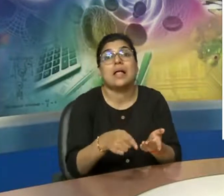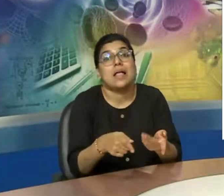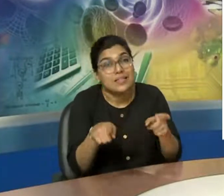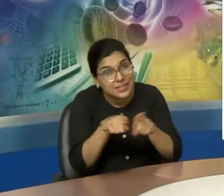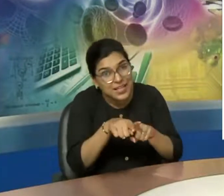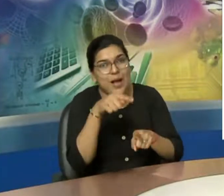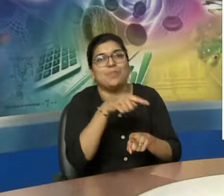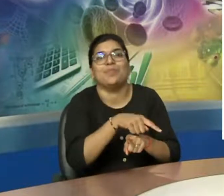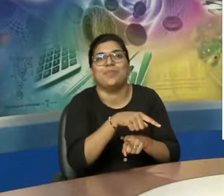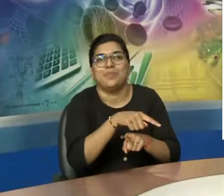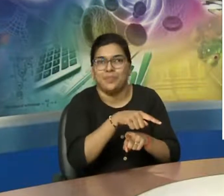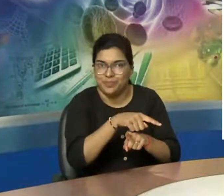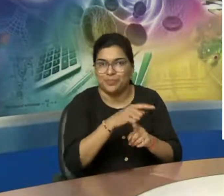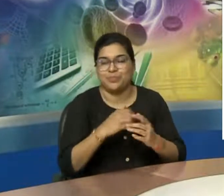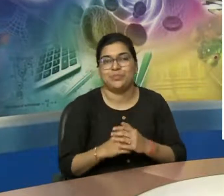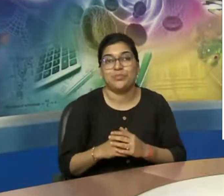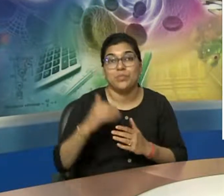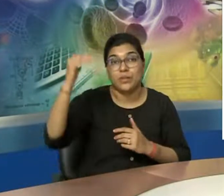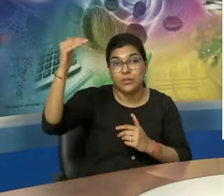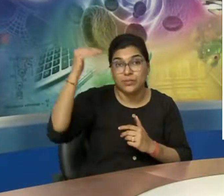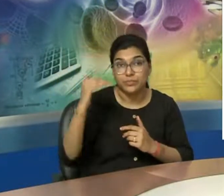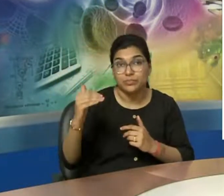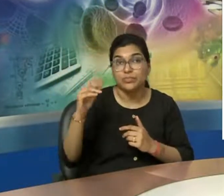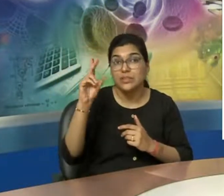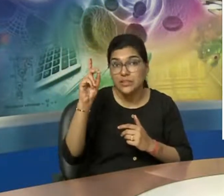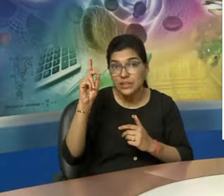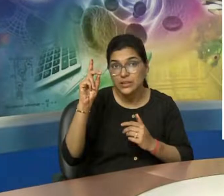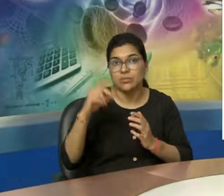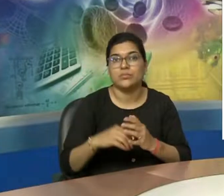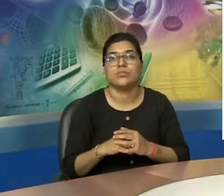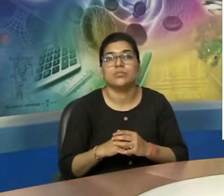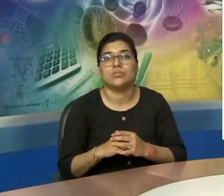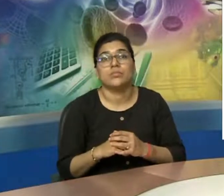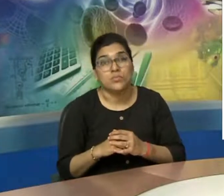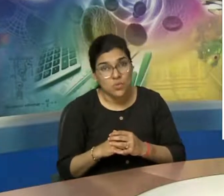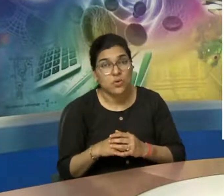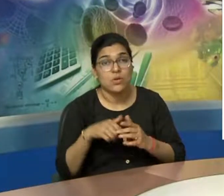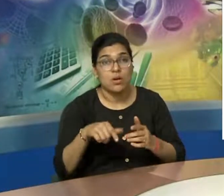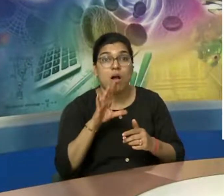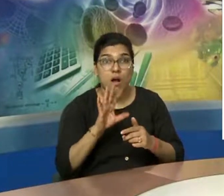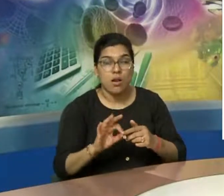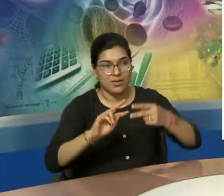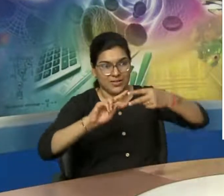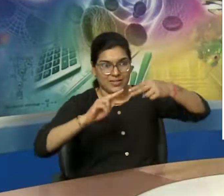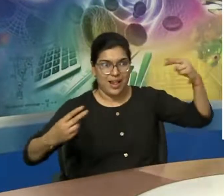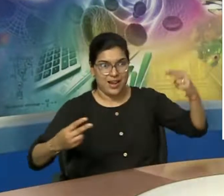So you can see the different variations in one vegetable brinjal.